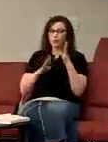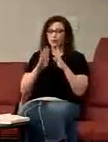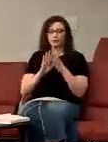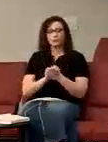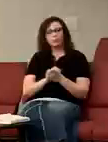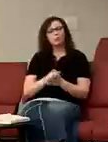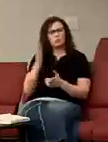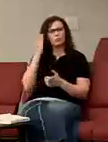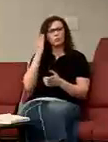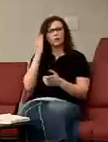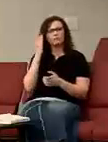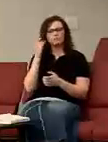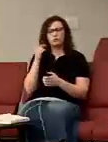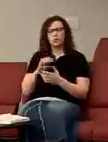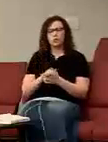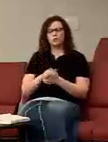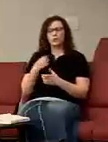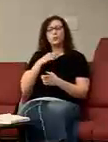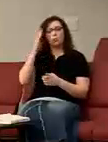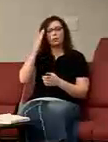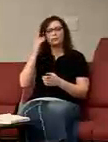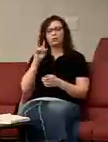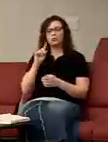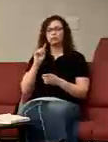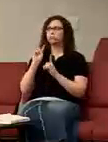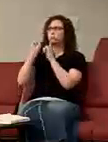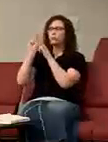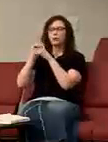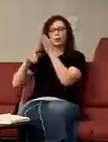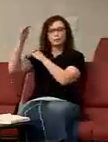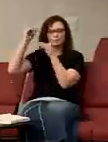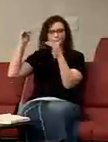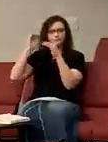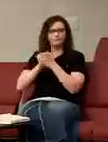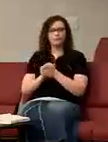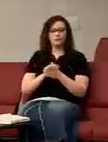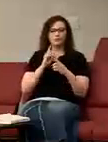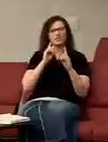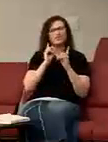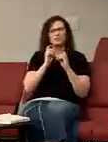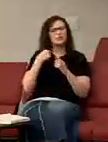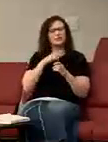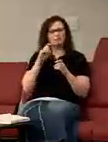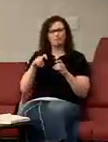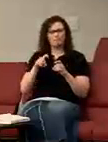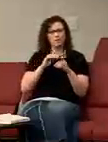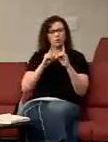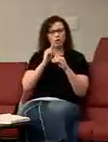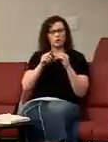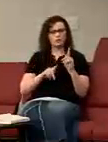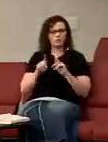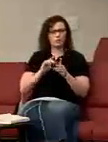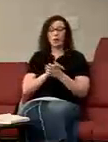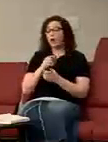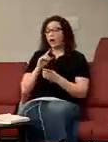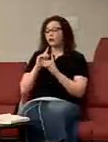good time to talk to people. And I just did talk to a guy yesterday. I had a cup of coffee